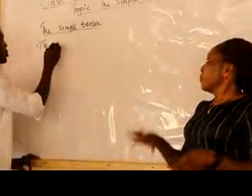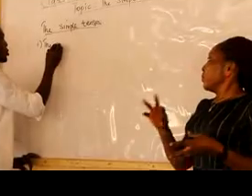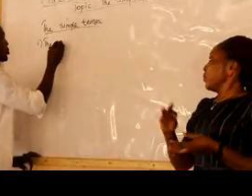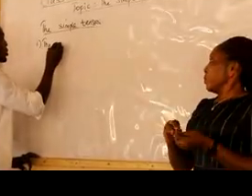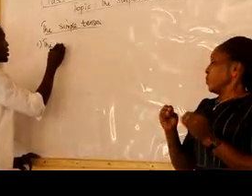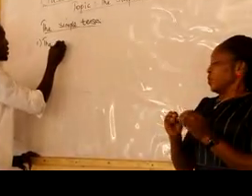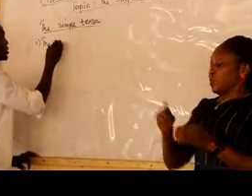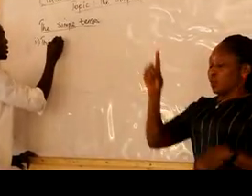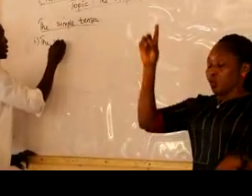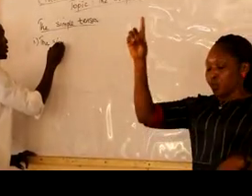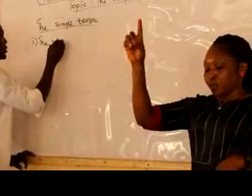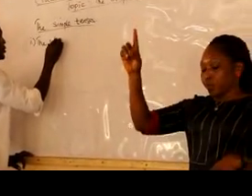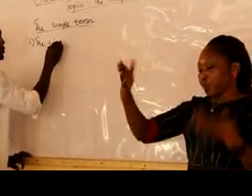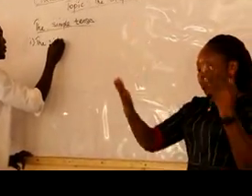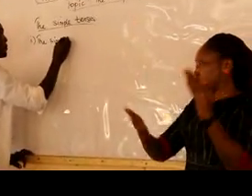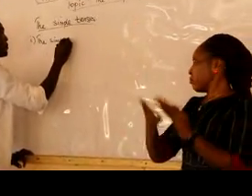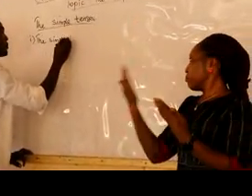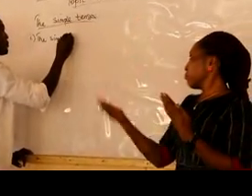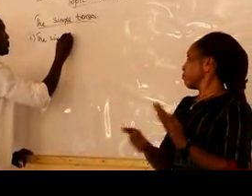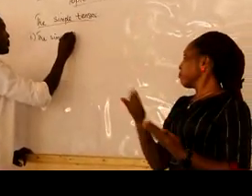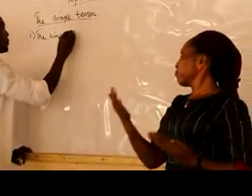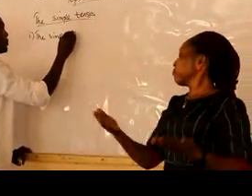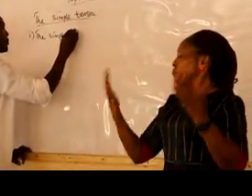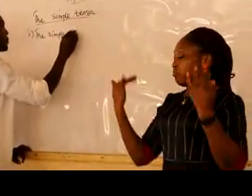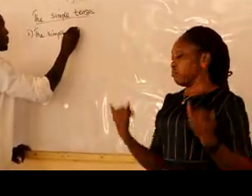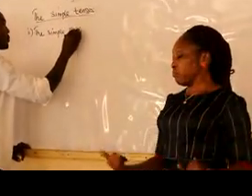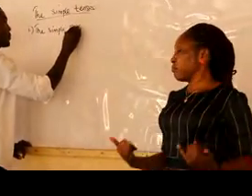the simple present,